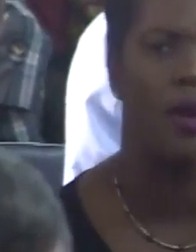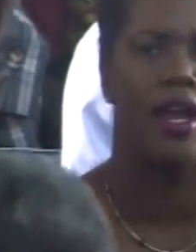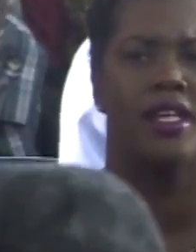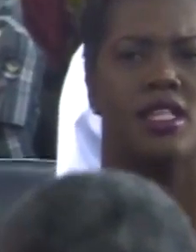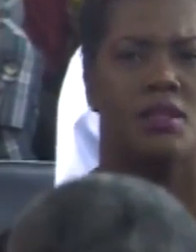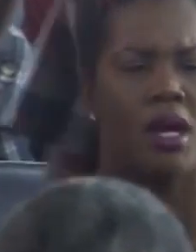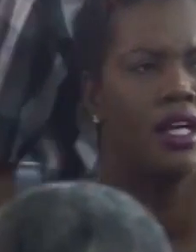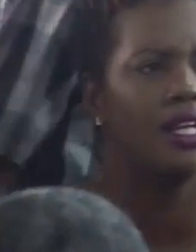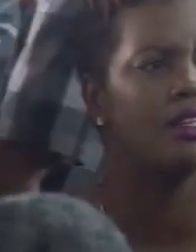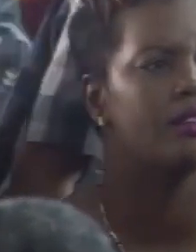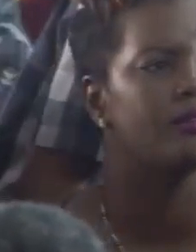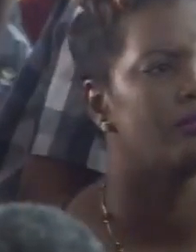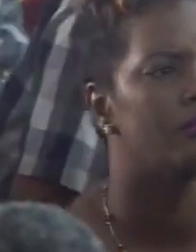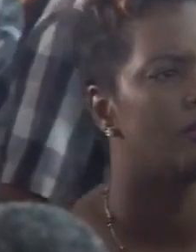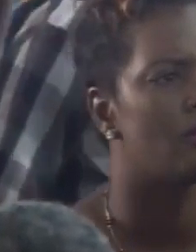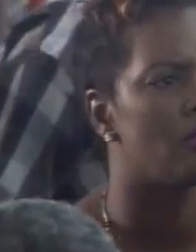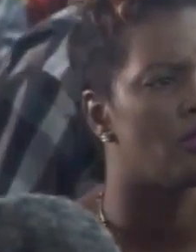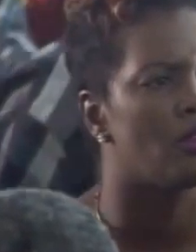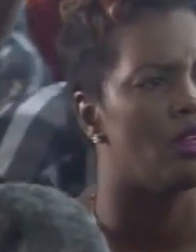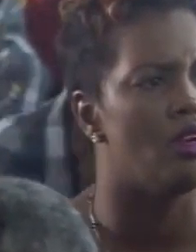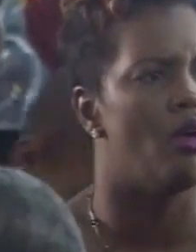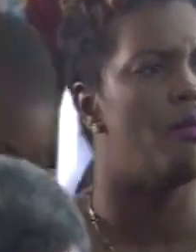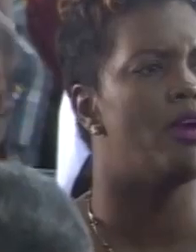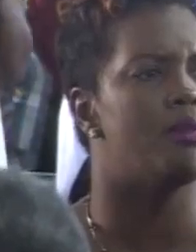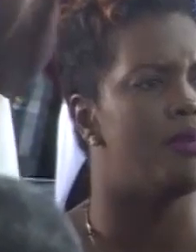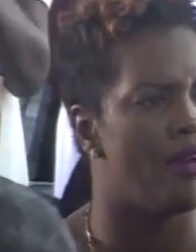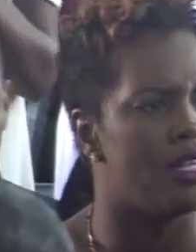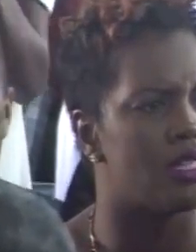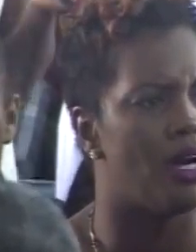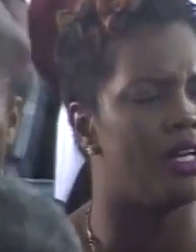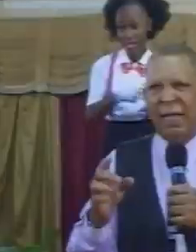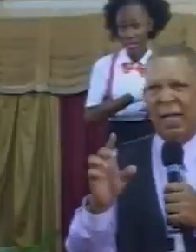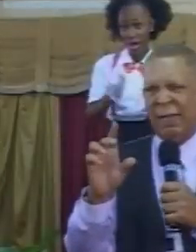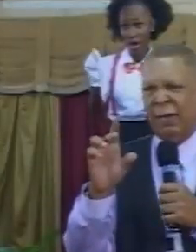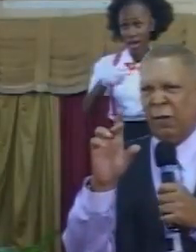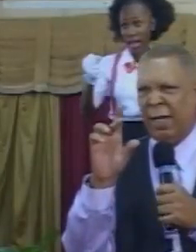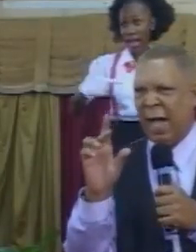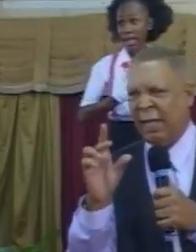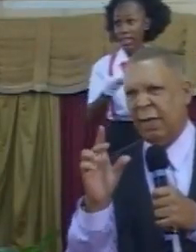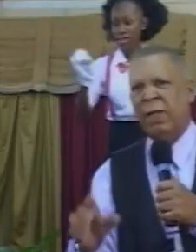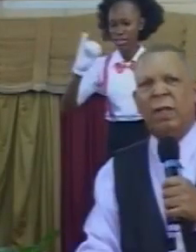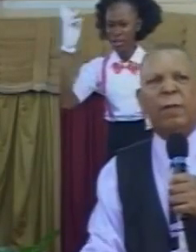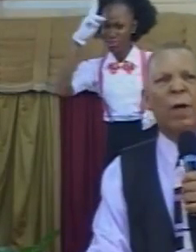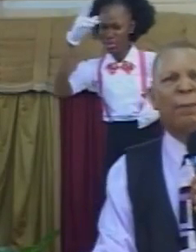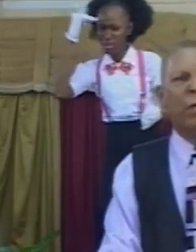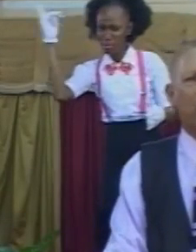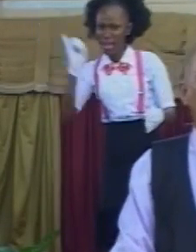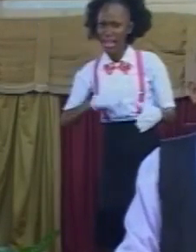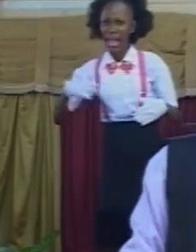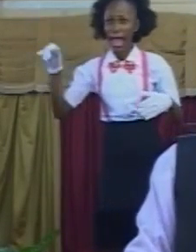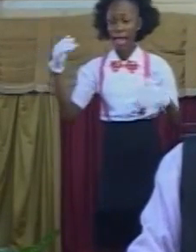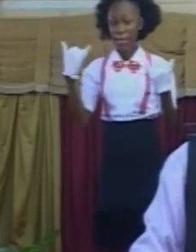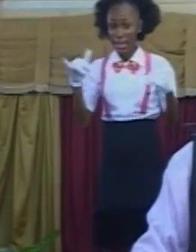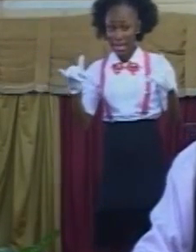You know, I keep playing these songs, and there's a reason why I play certain kinds of songs before I